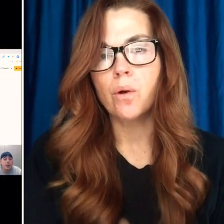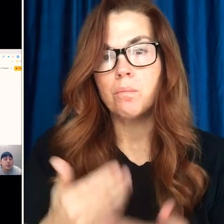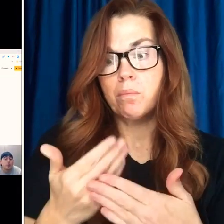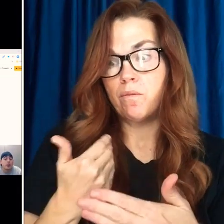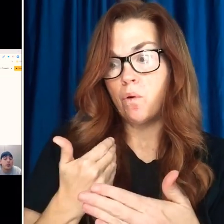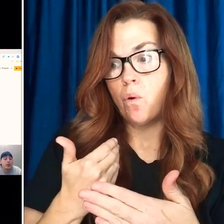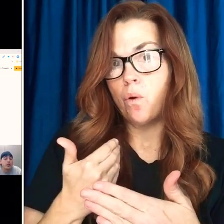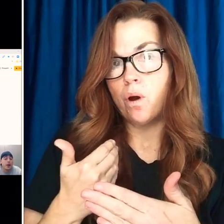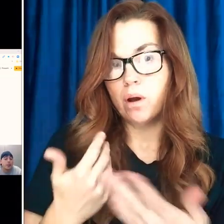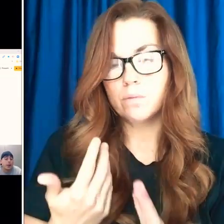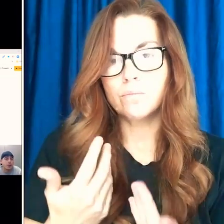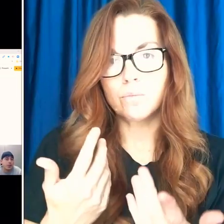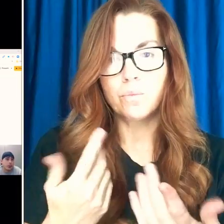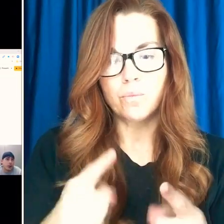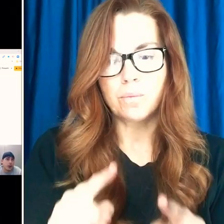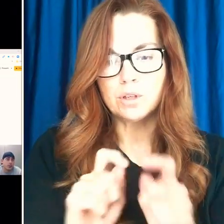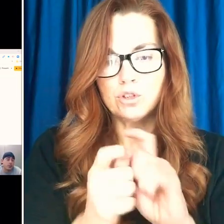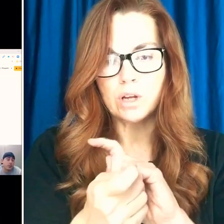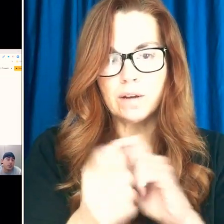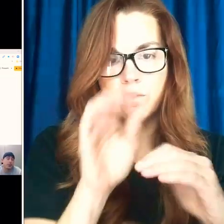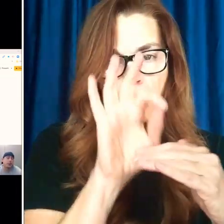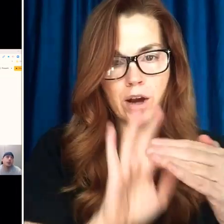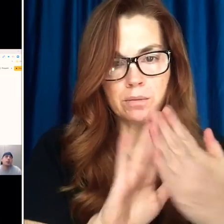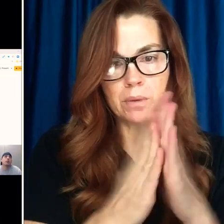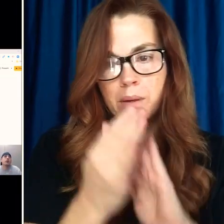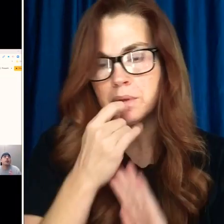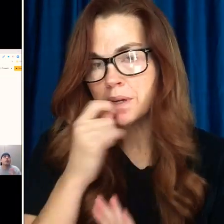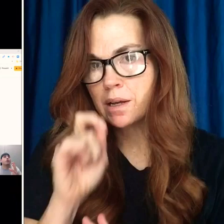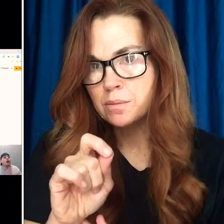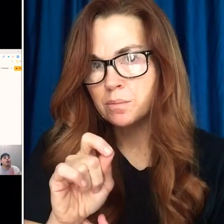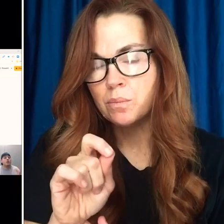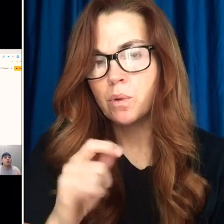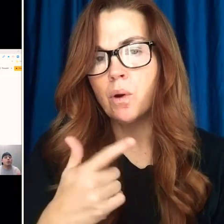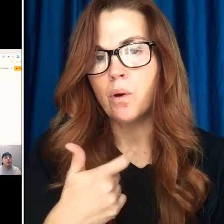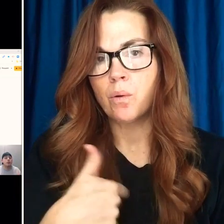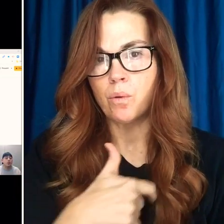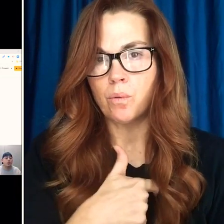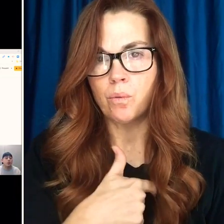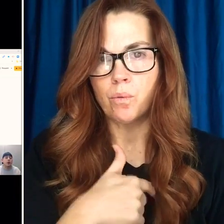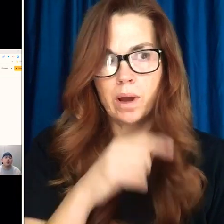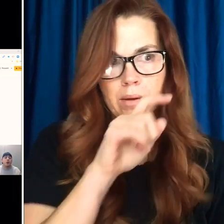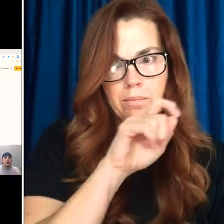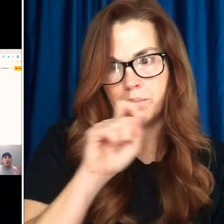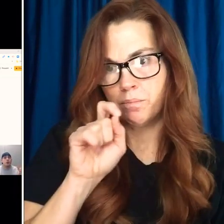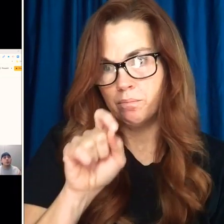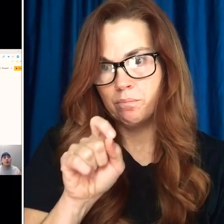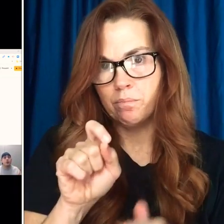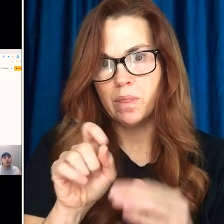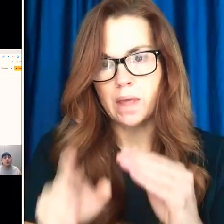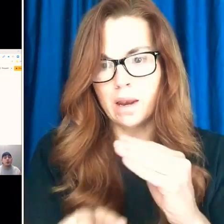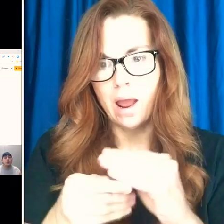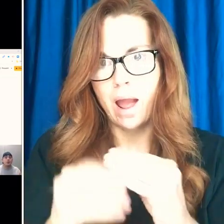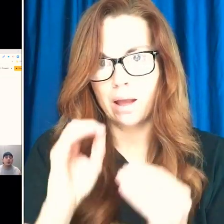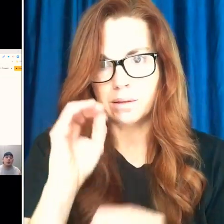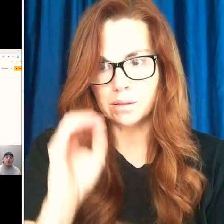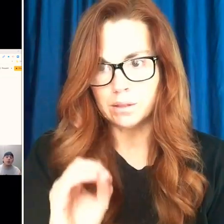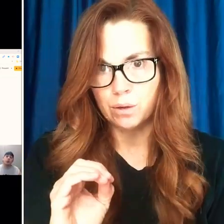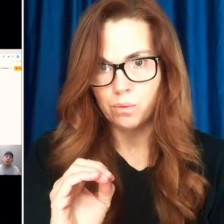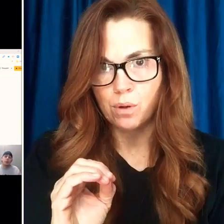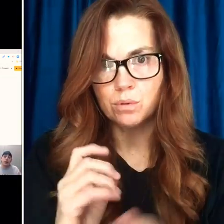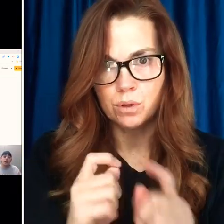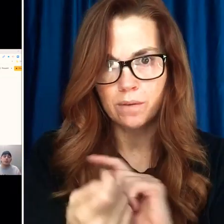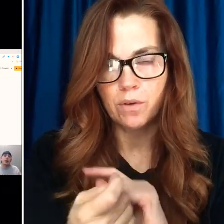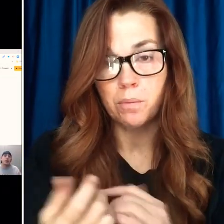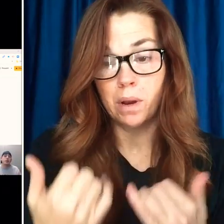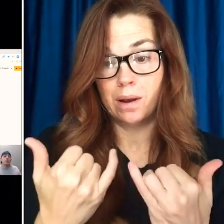have a decimal inside my division garage. When we were converting our fractions to a decimal, we had a whole number inside the division garage and a